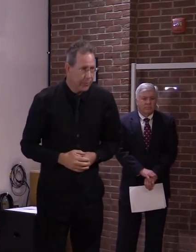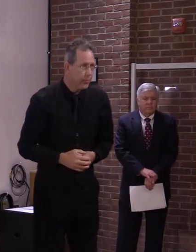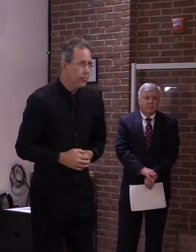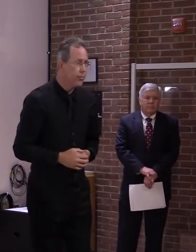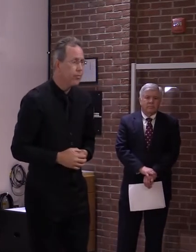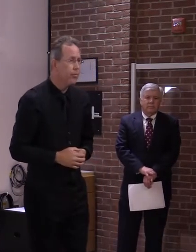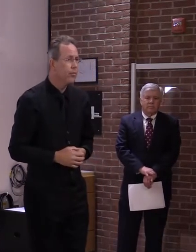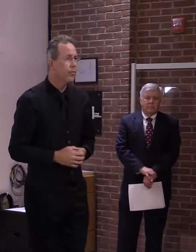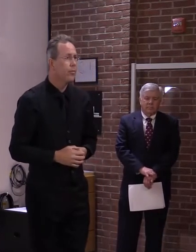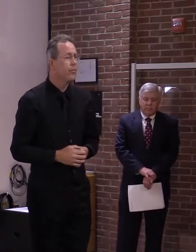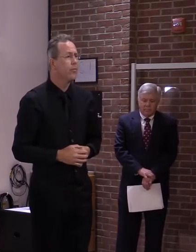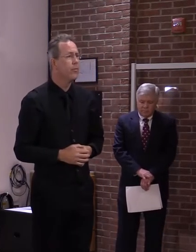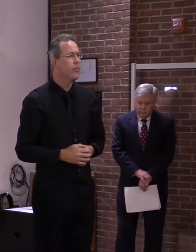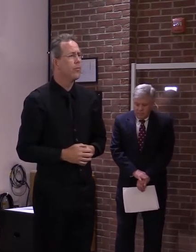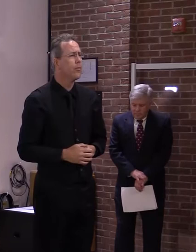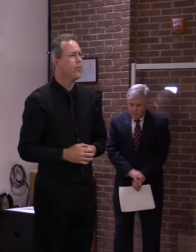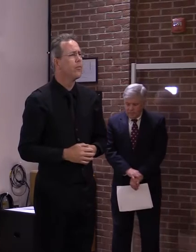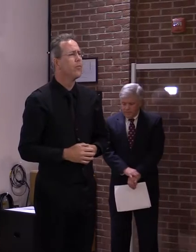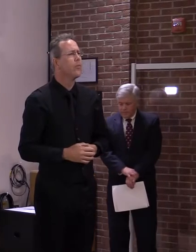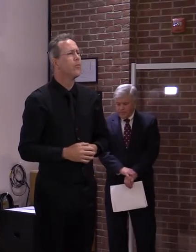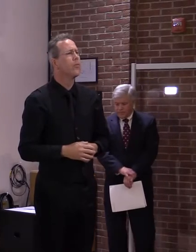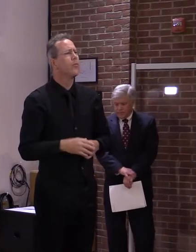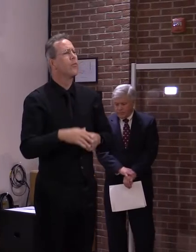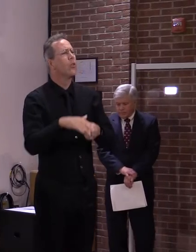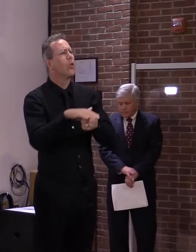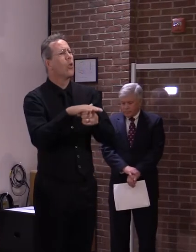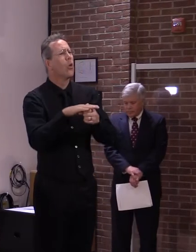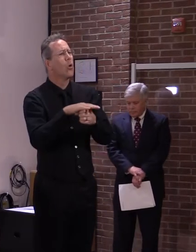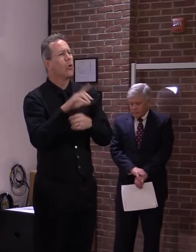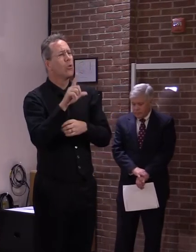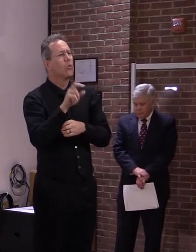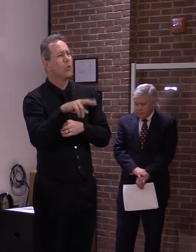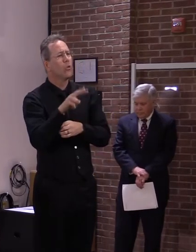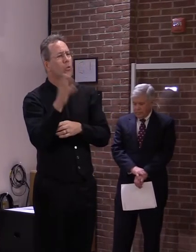you. Devin Bates, Local 22, Local 44.